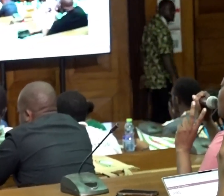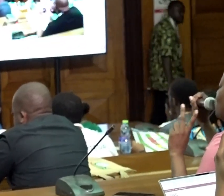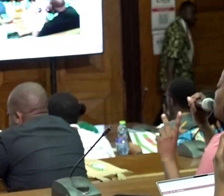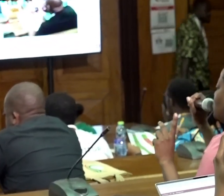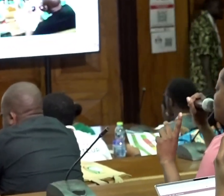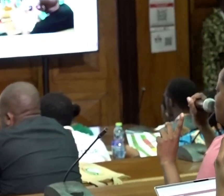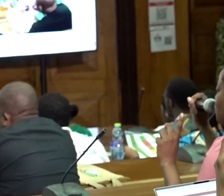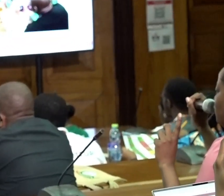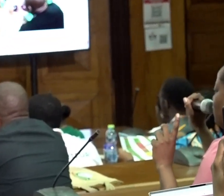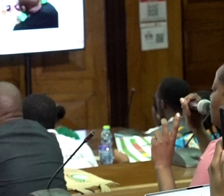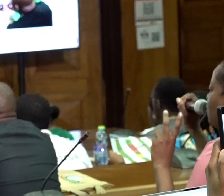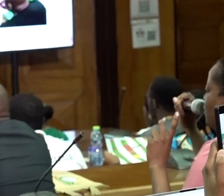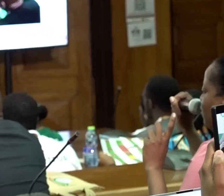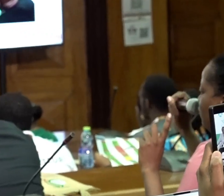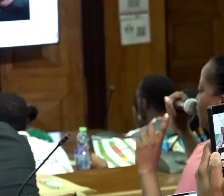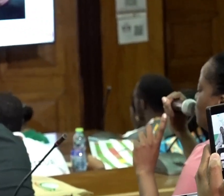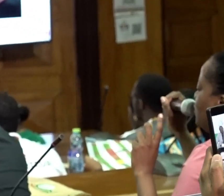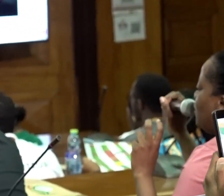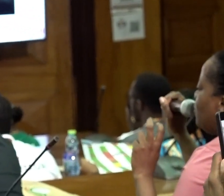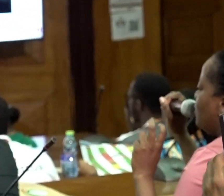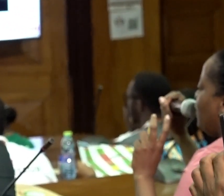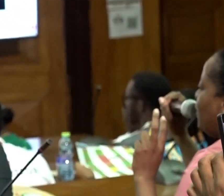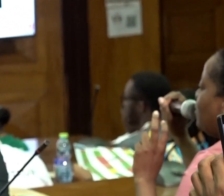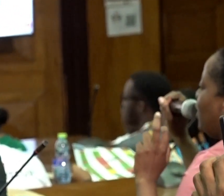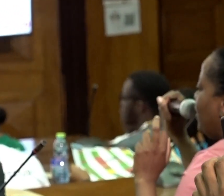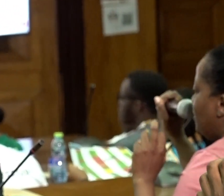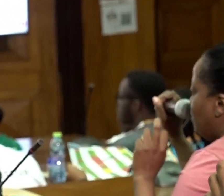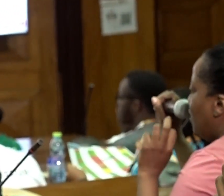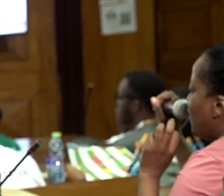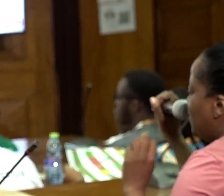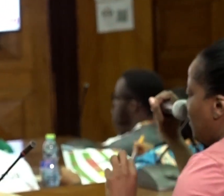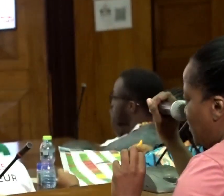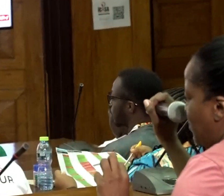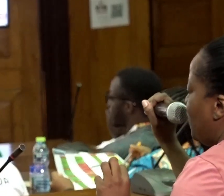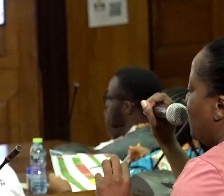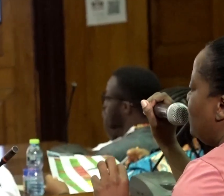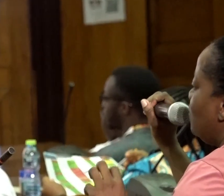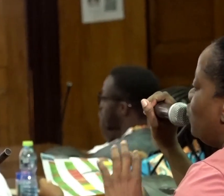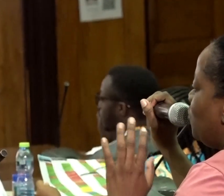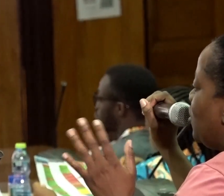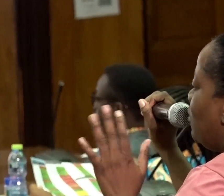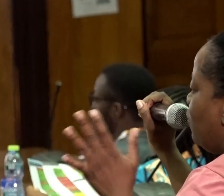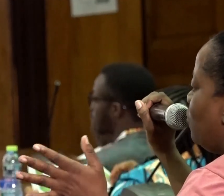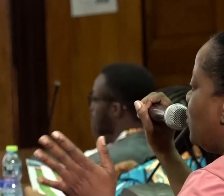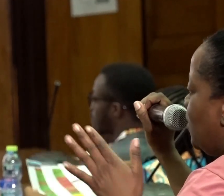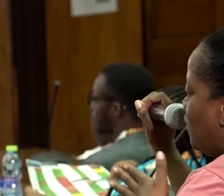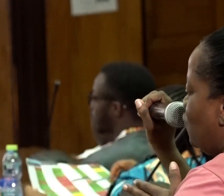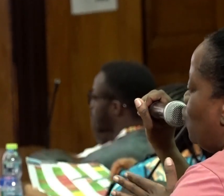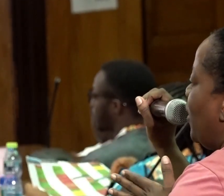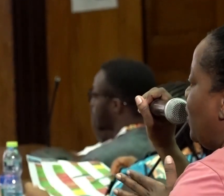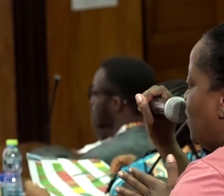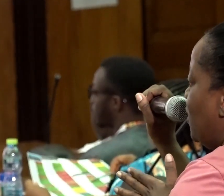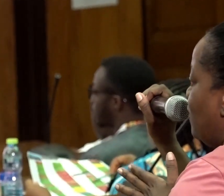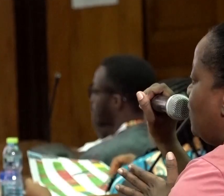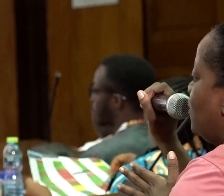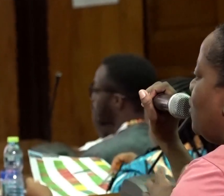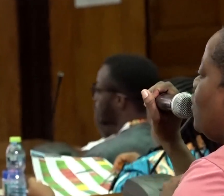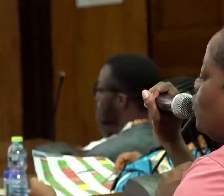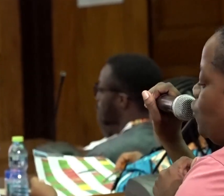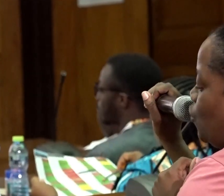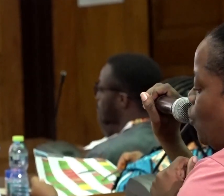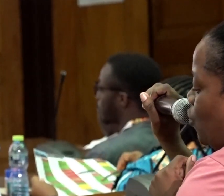problems, which is GBV that affects mental health and teenage pregnancy, more especially from 10 years to 19